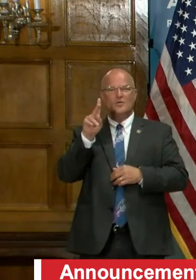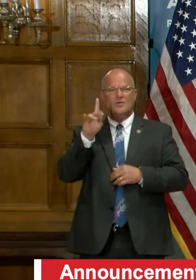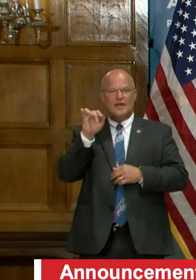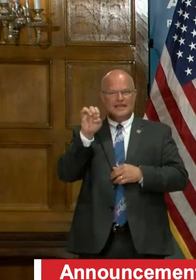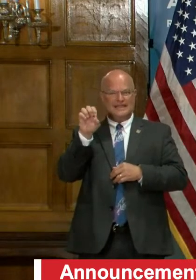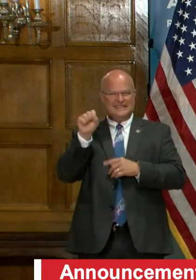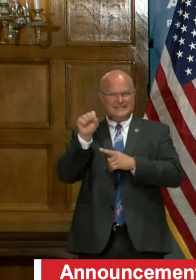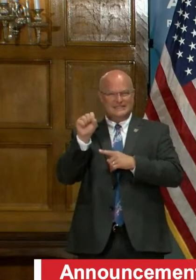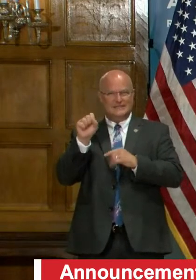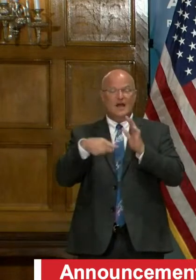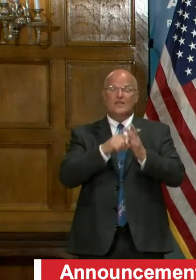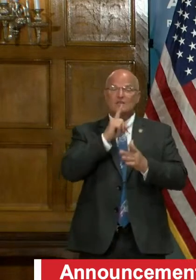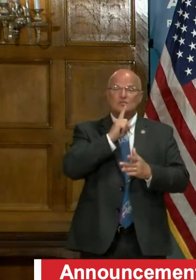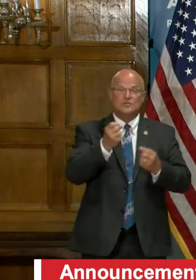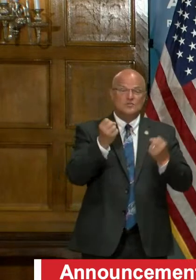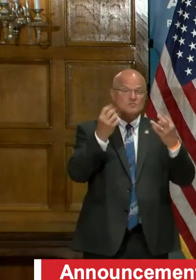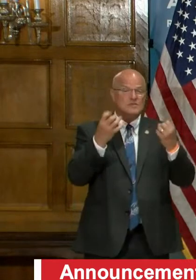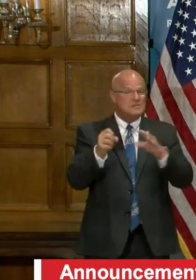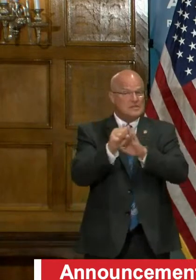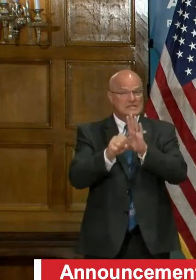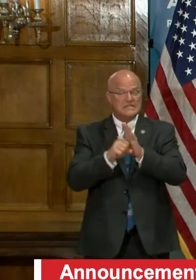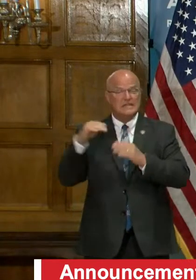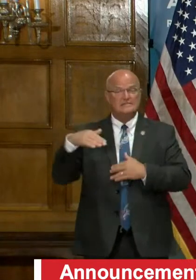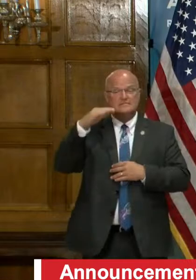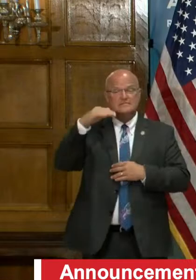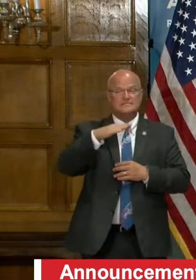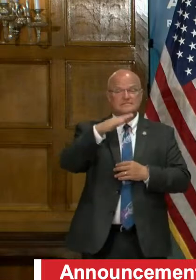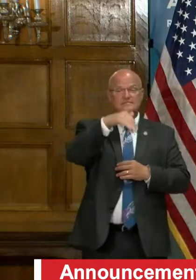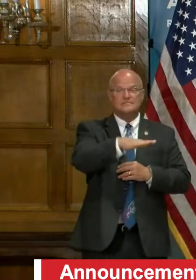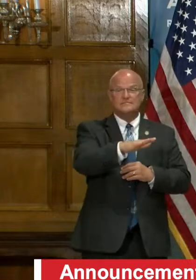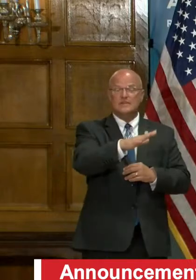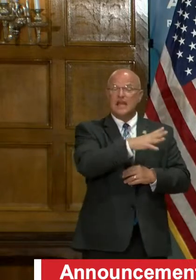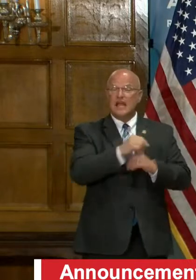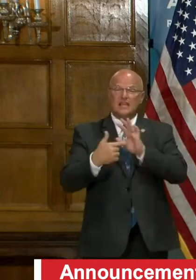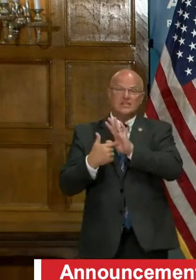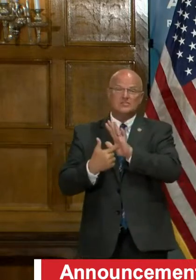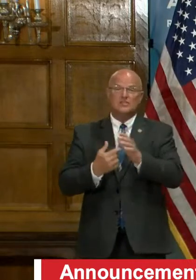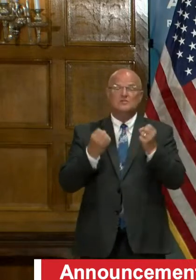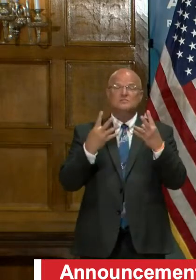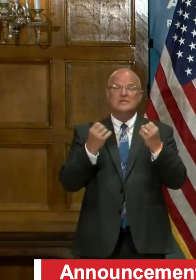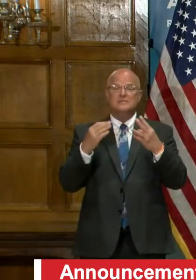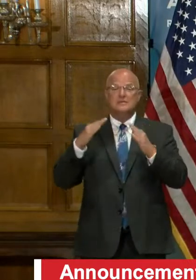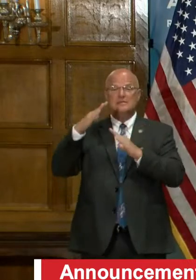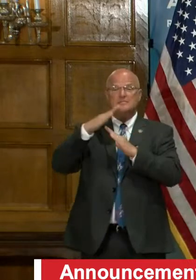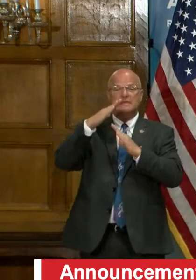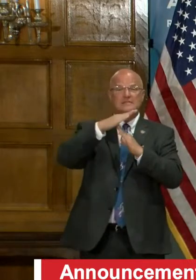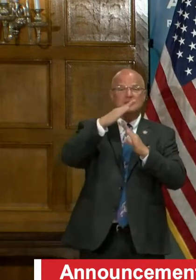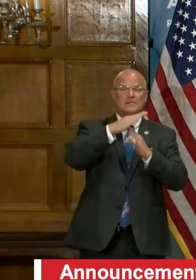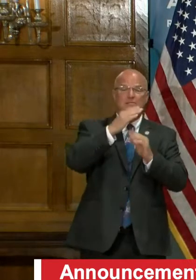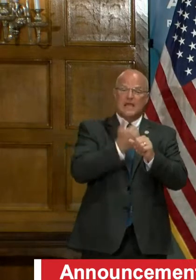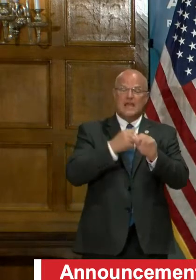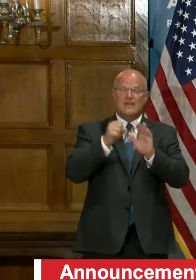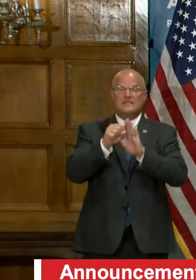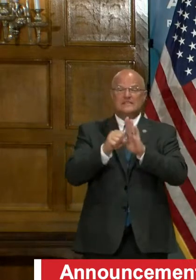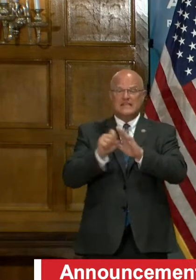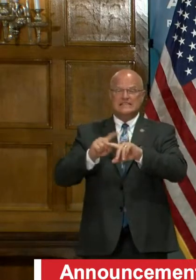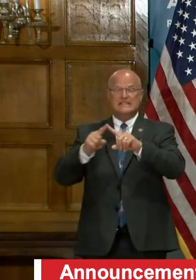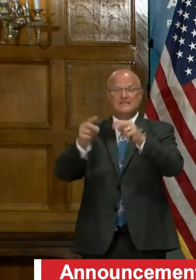All of this is true for many states. And the trend line shows multiple peaks, and each state has